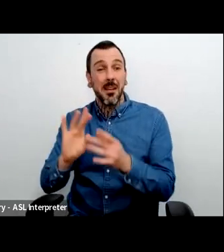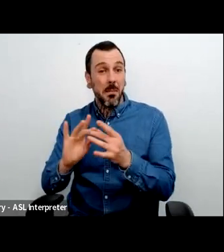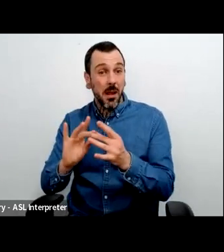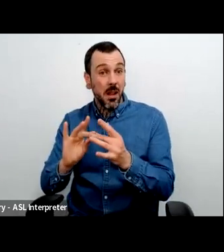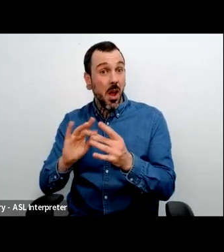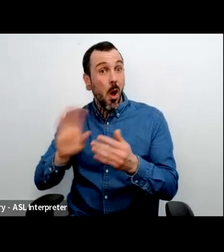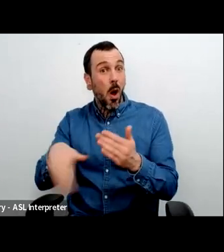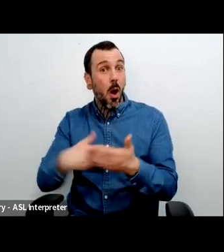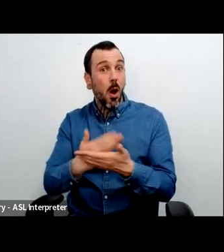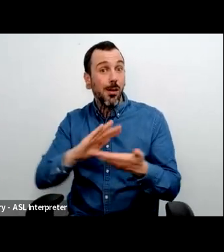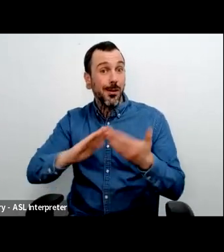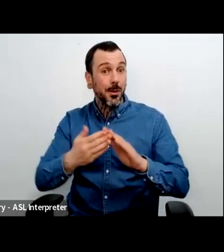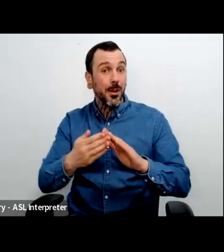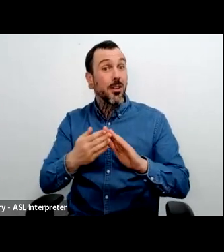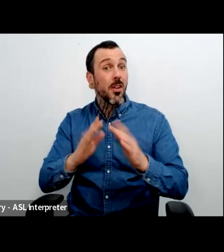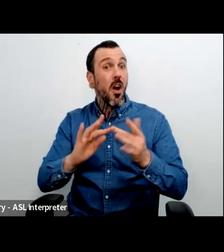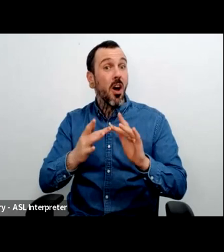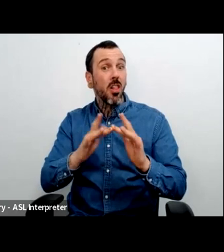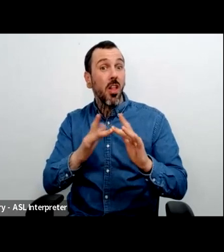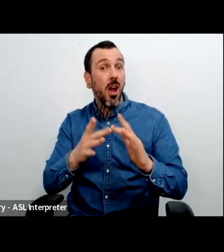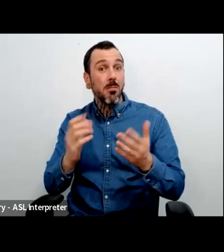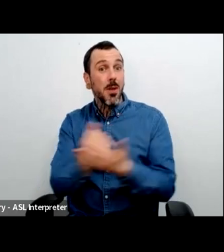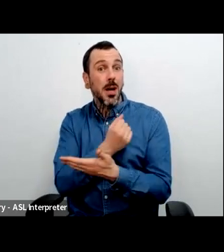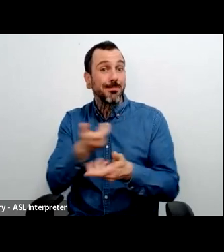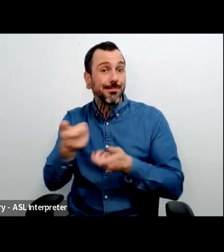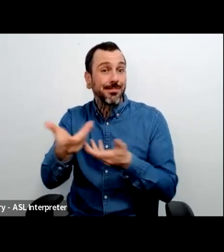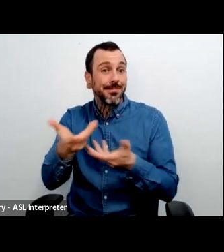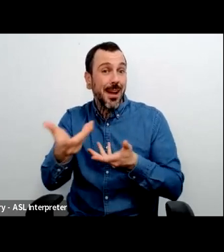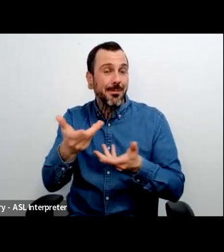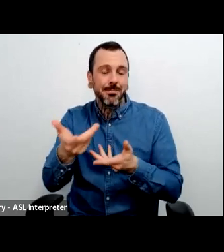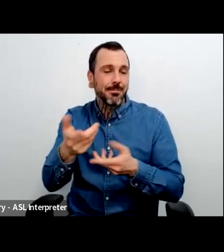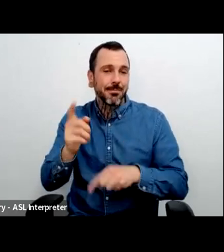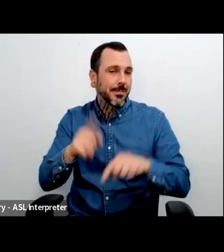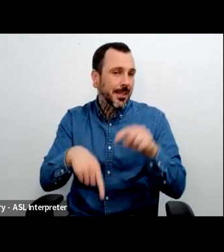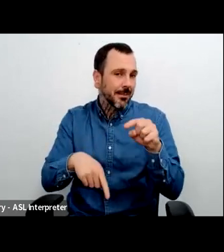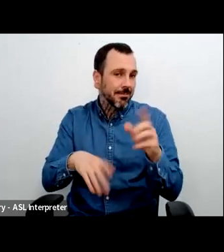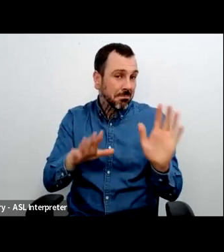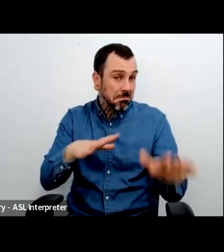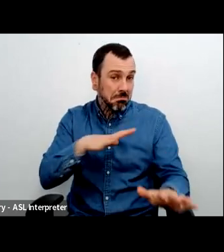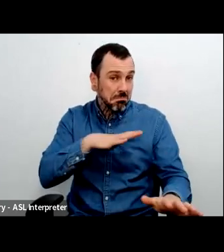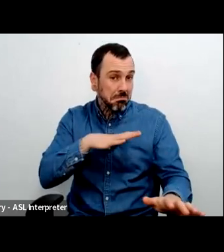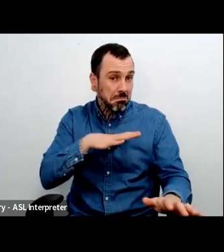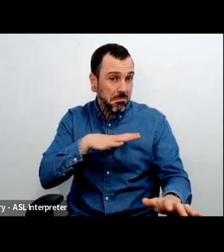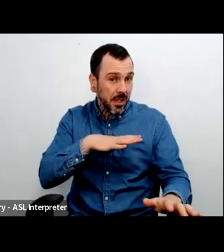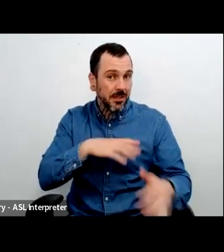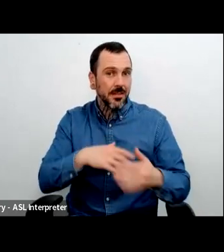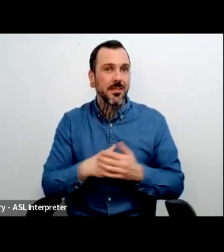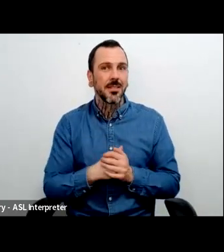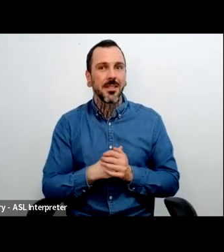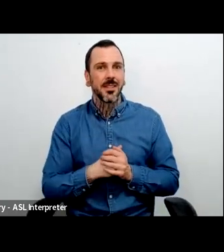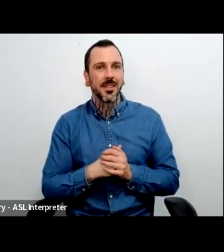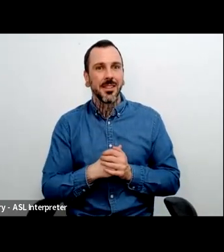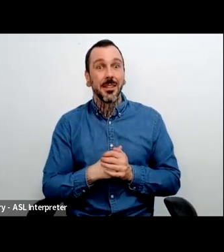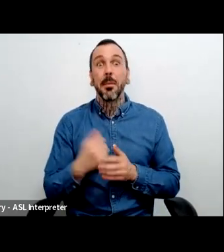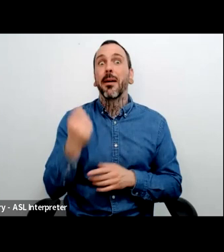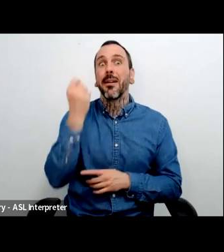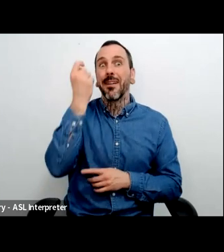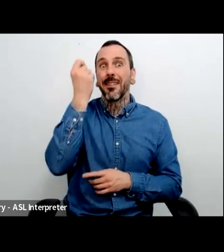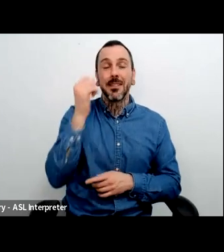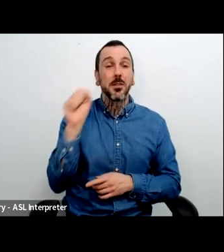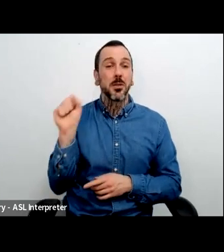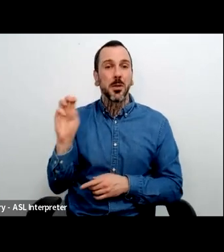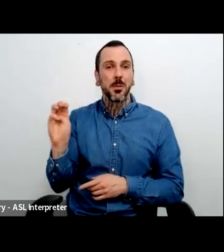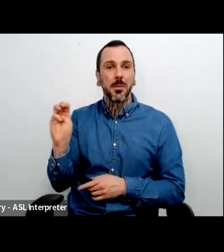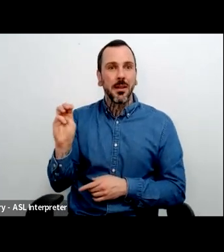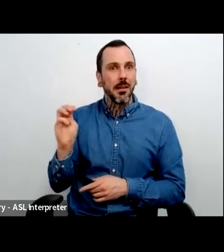trying to compete with the mega corporations who have millions of dollars going into social media for advertising, don't